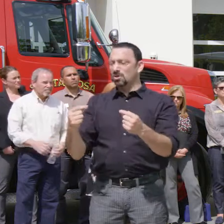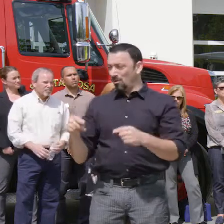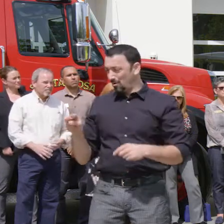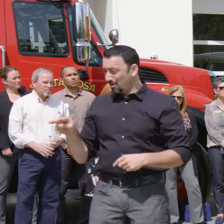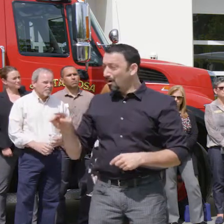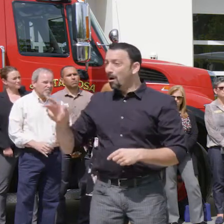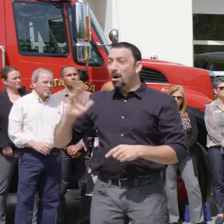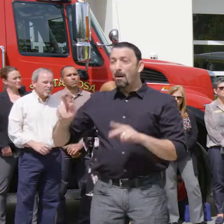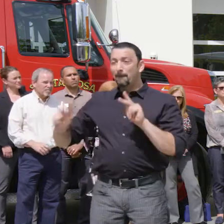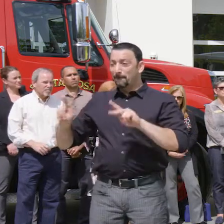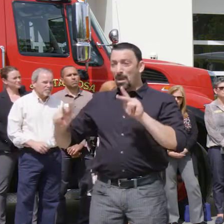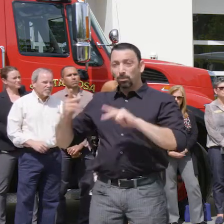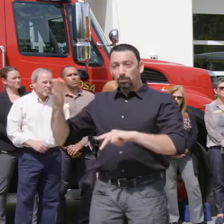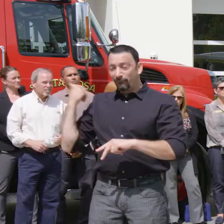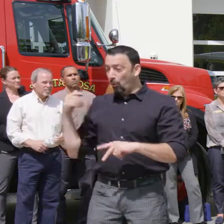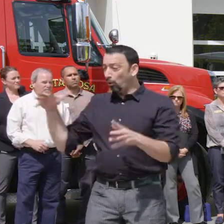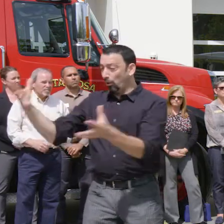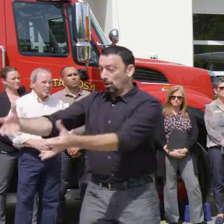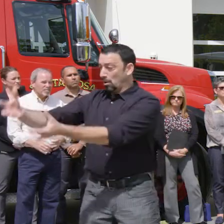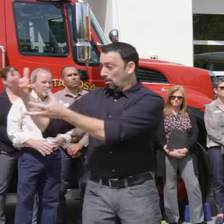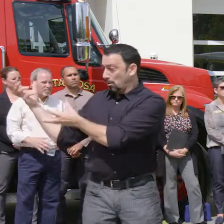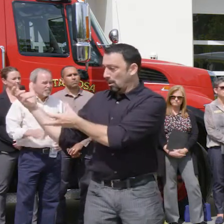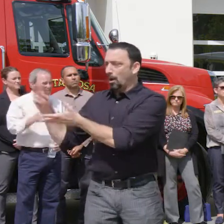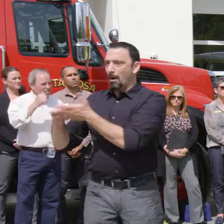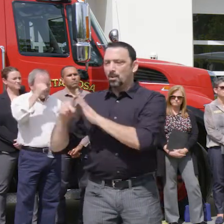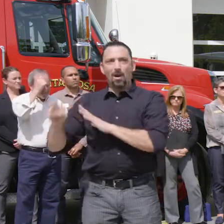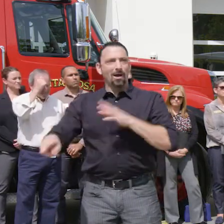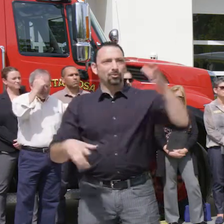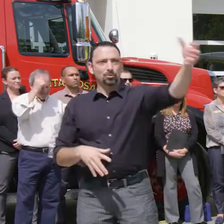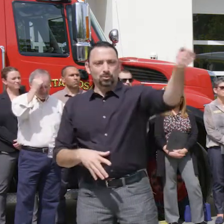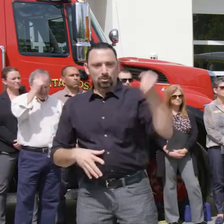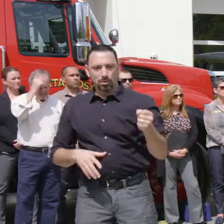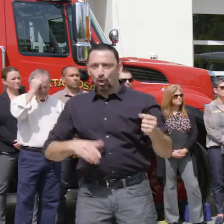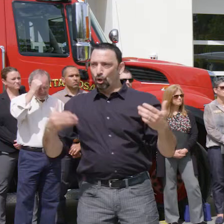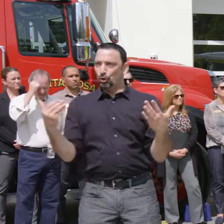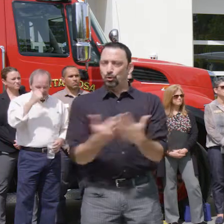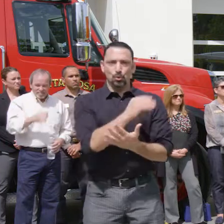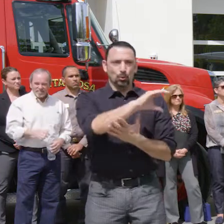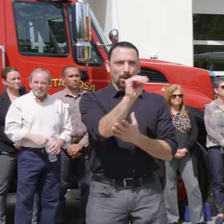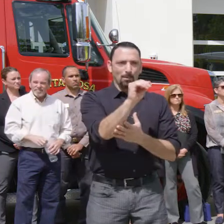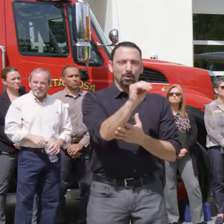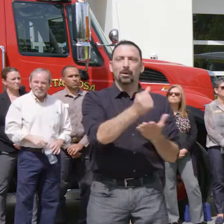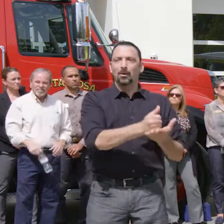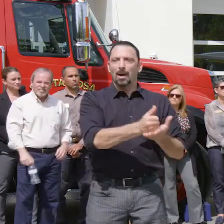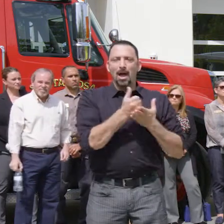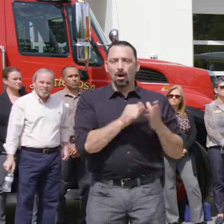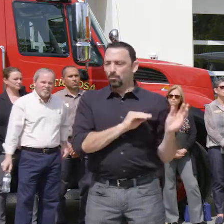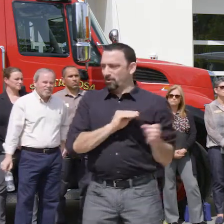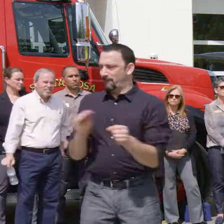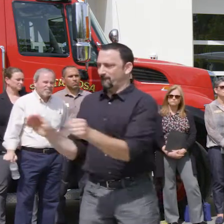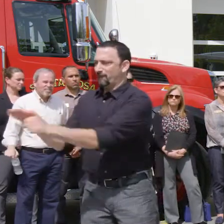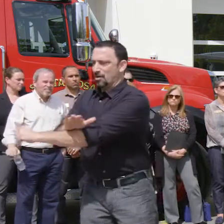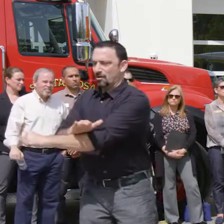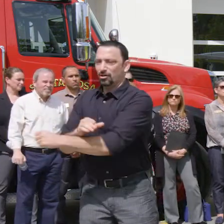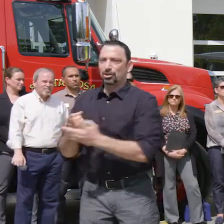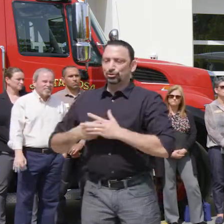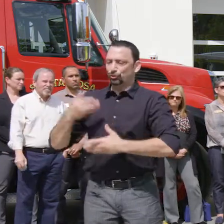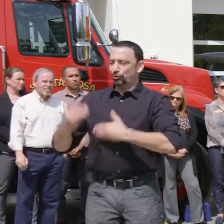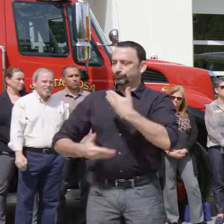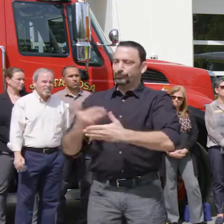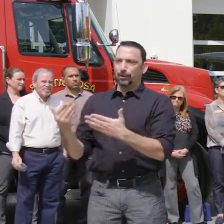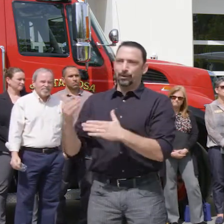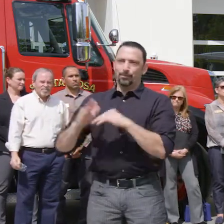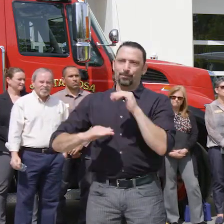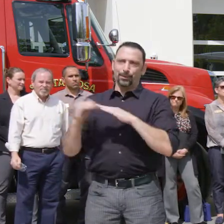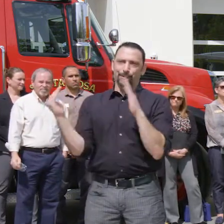that's coming in and placing a fill base back in there to get it to a place where it's ready to be moved forward in the rebuild.